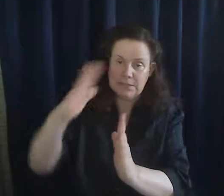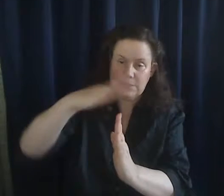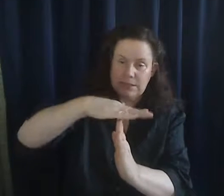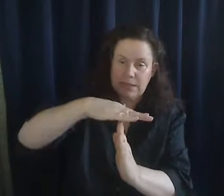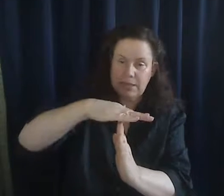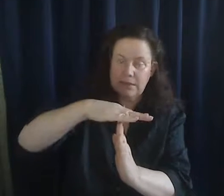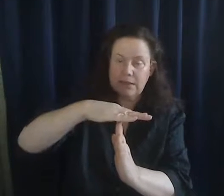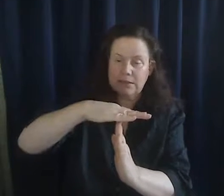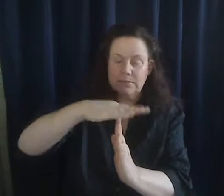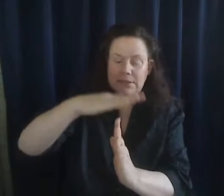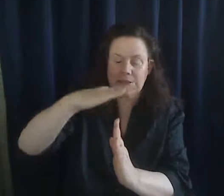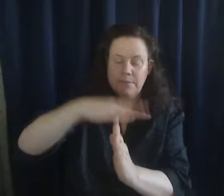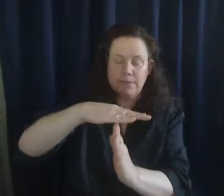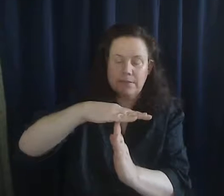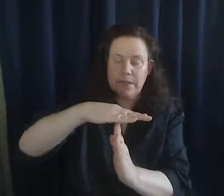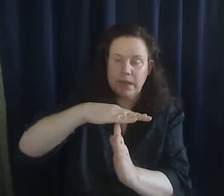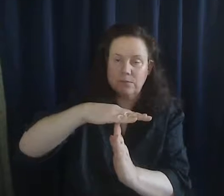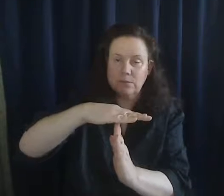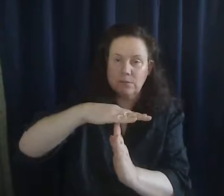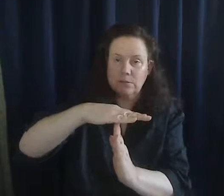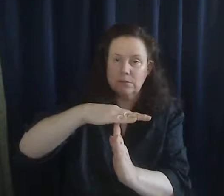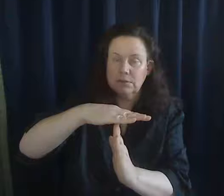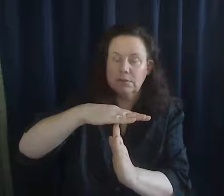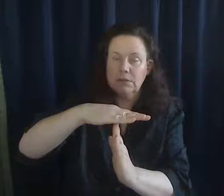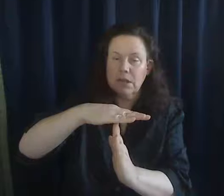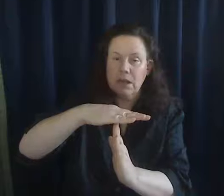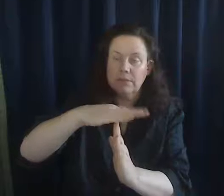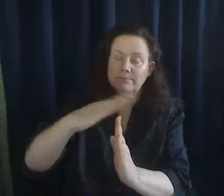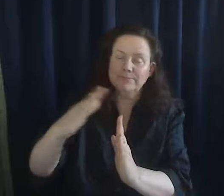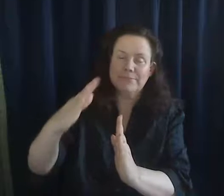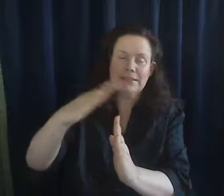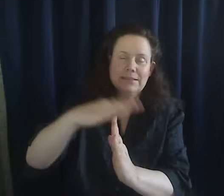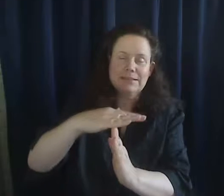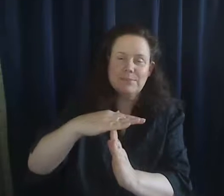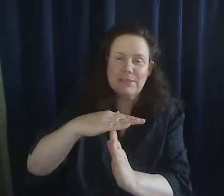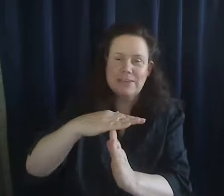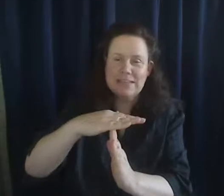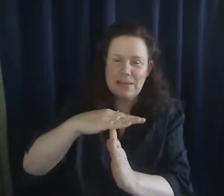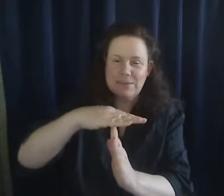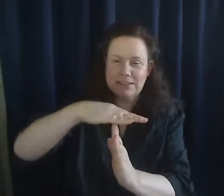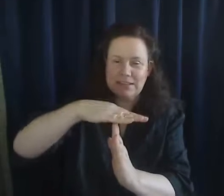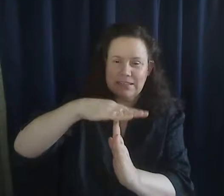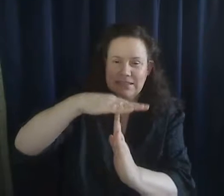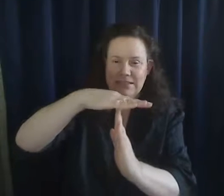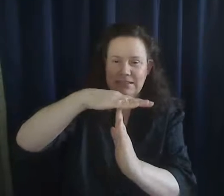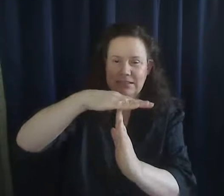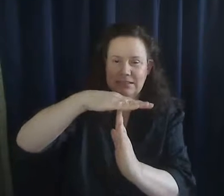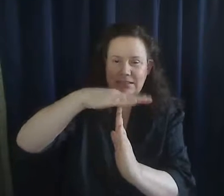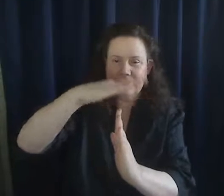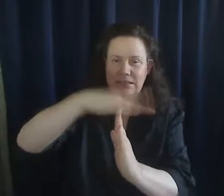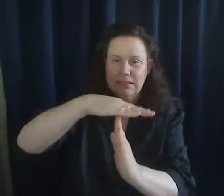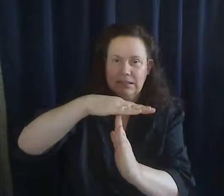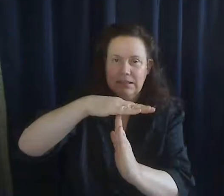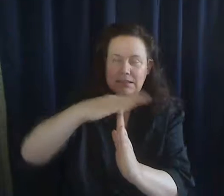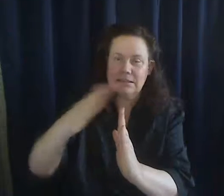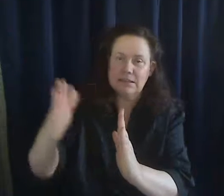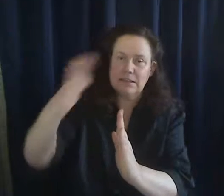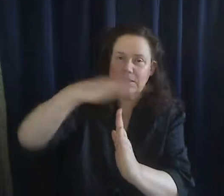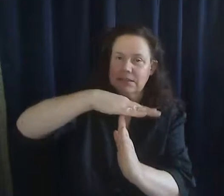did a sign that means something that will be at the top of the list. It's